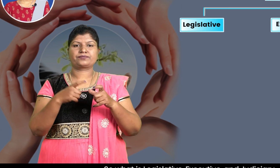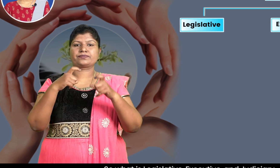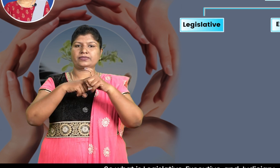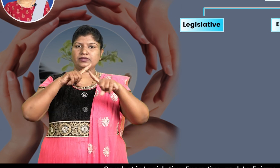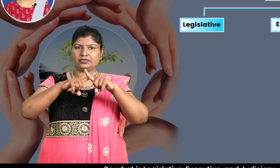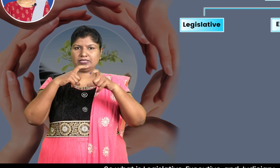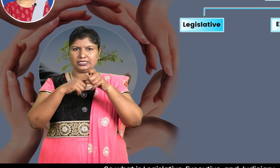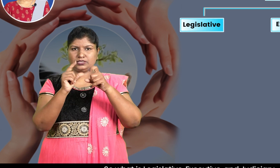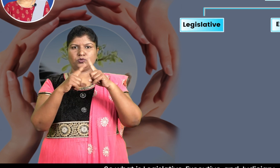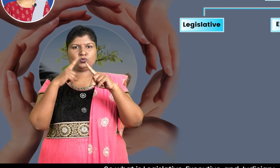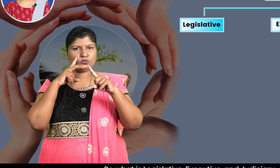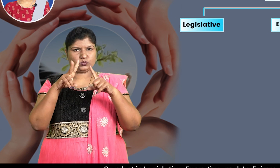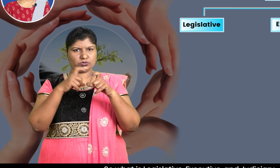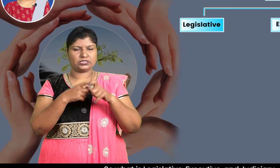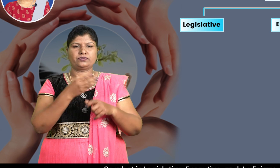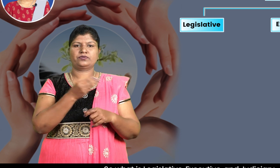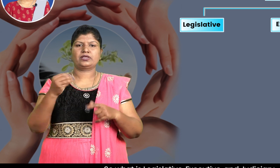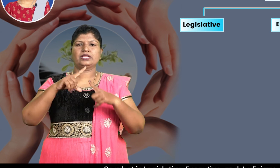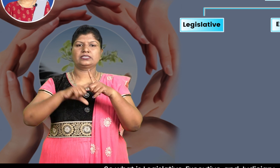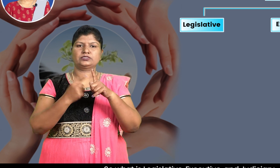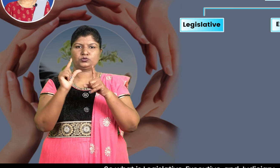executive and judiciary?